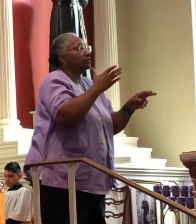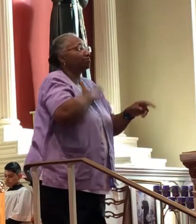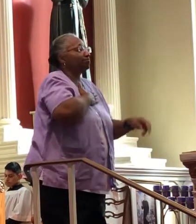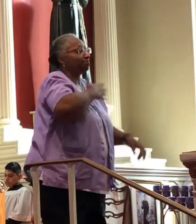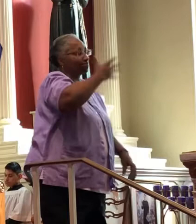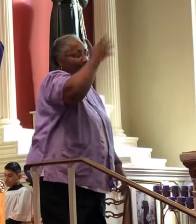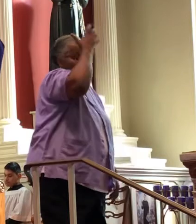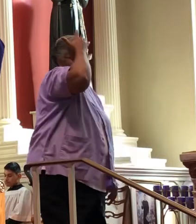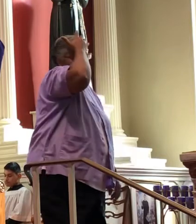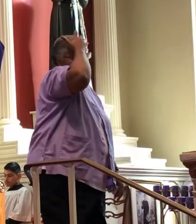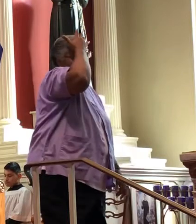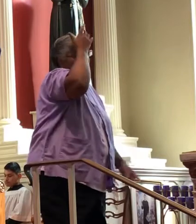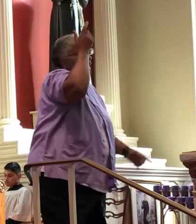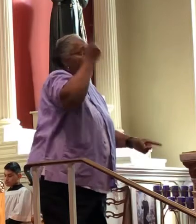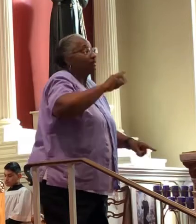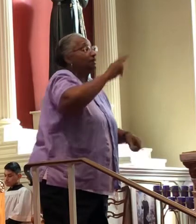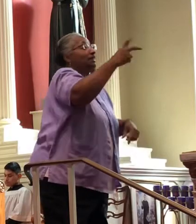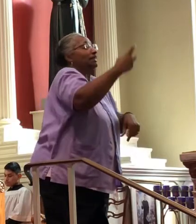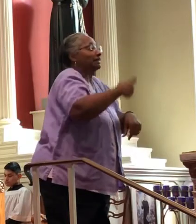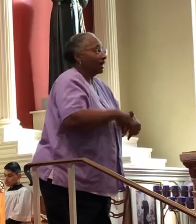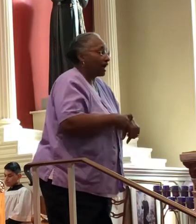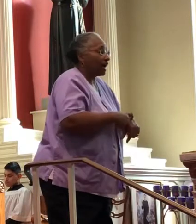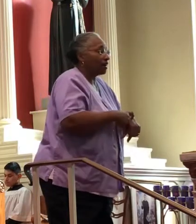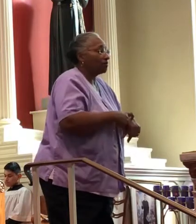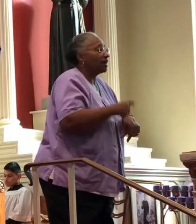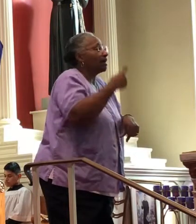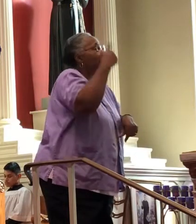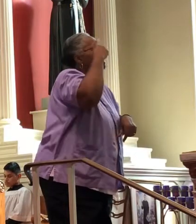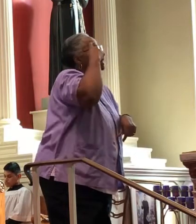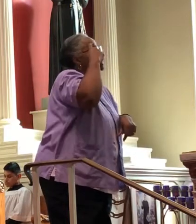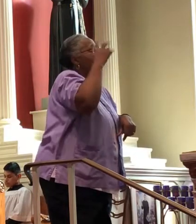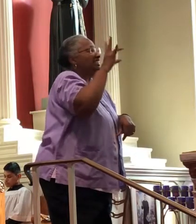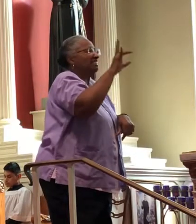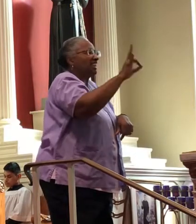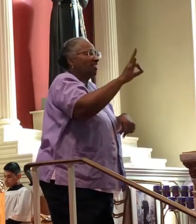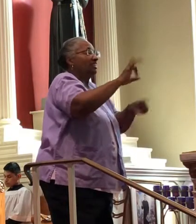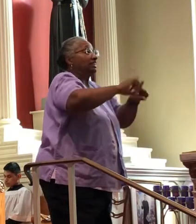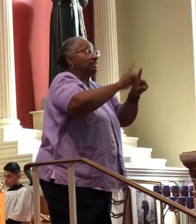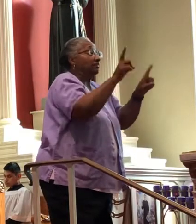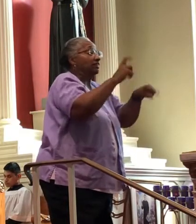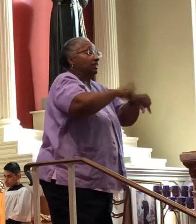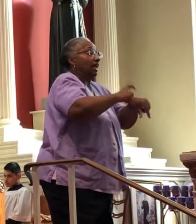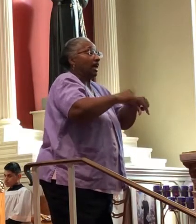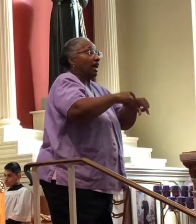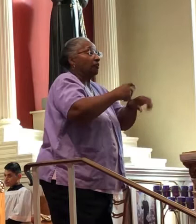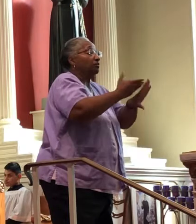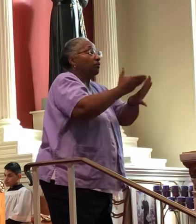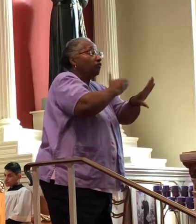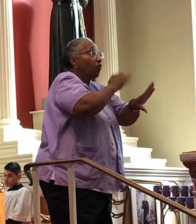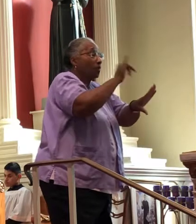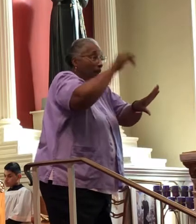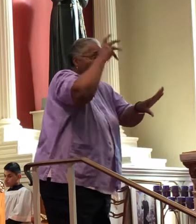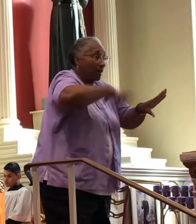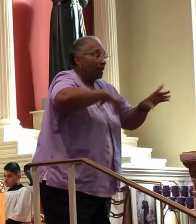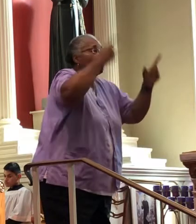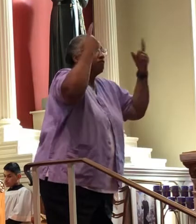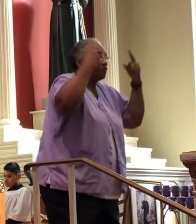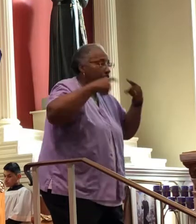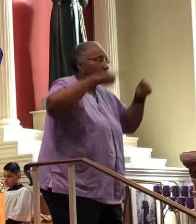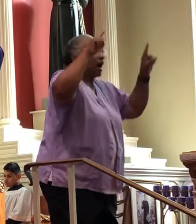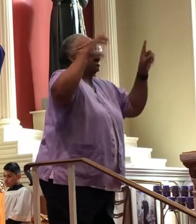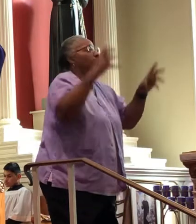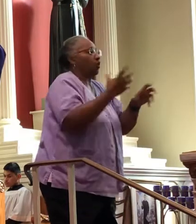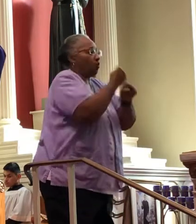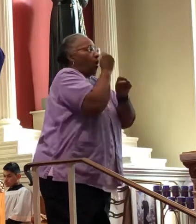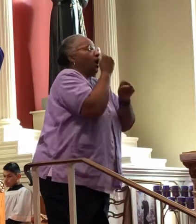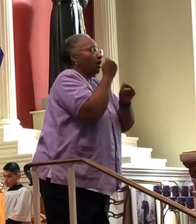it. I think it took him like 7 tries until he finally won an Olympic gold medal. And I